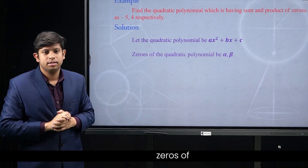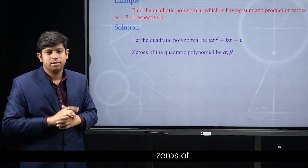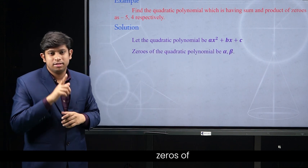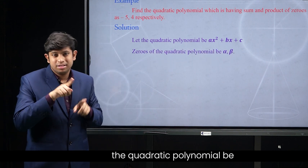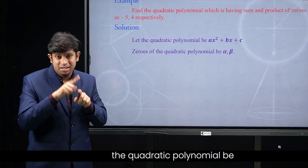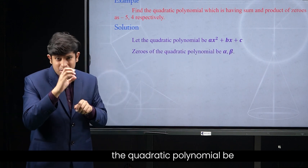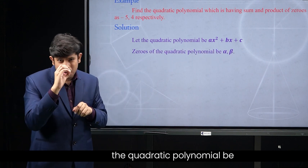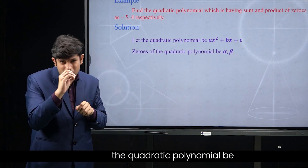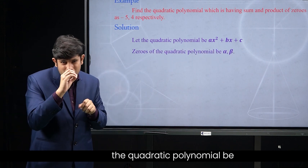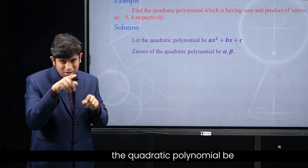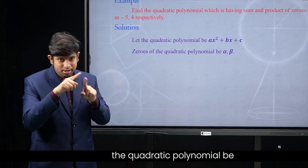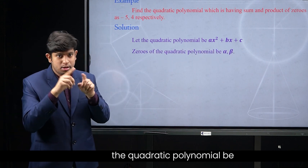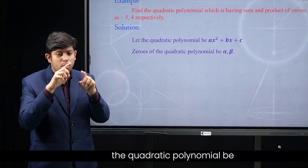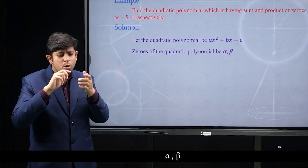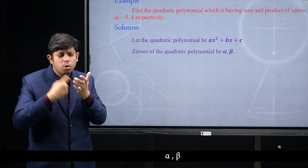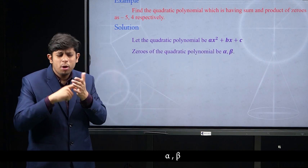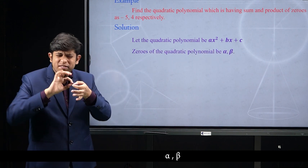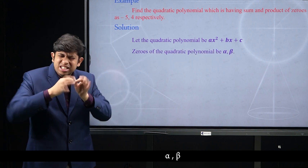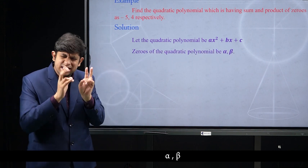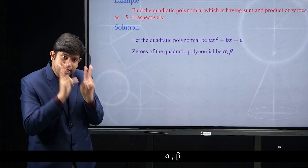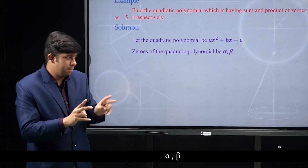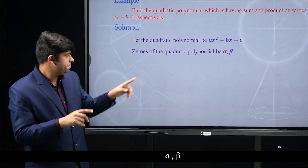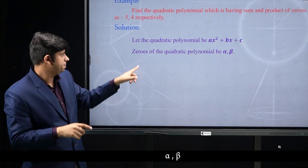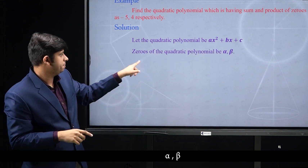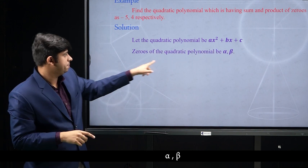Zeros of the quadratic polynomial be alpha, beta.